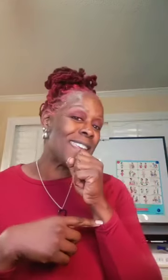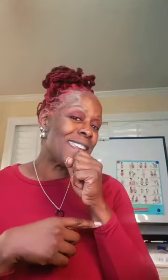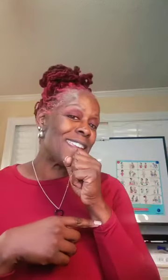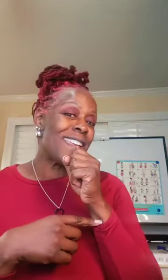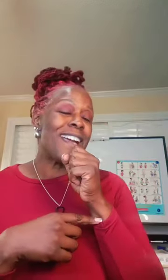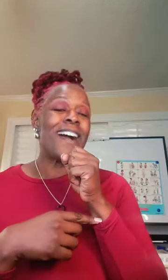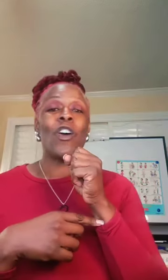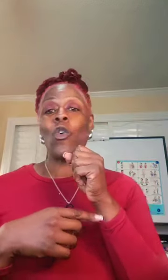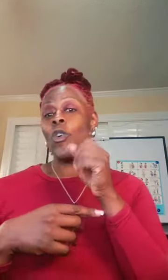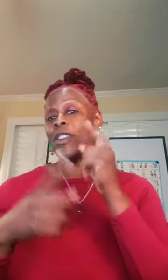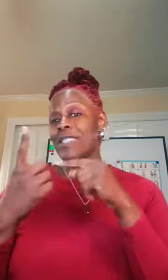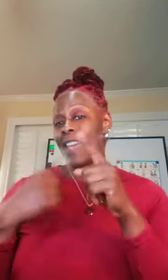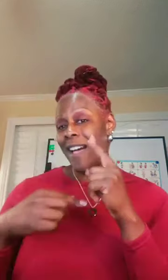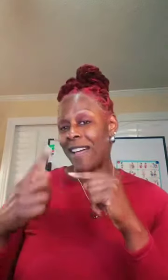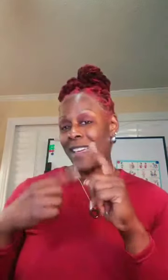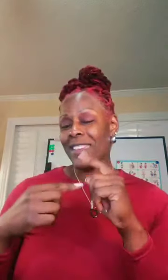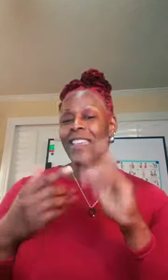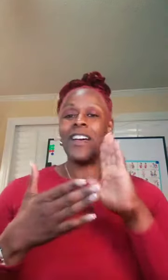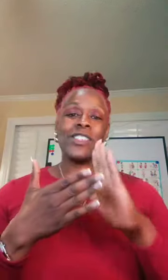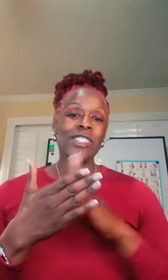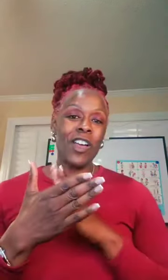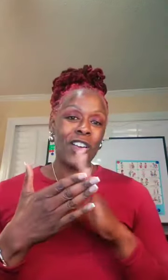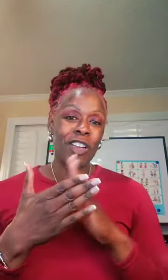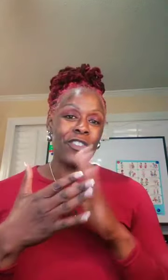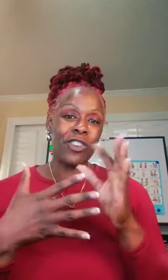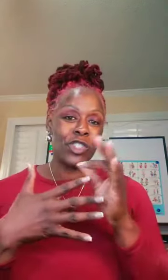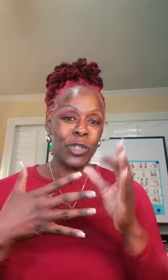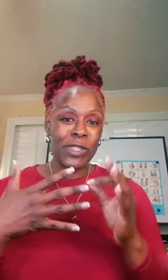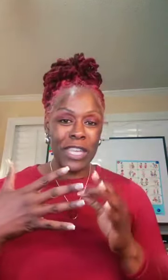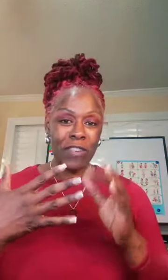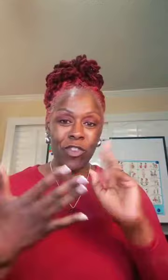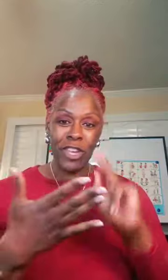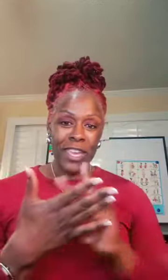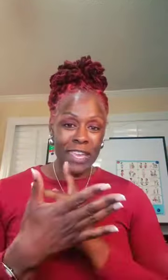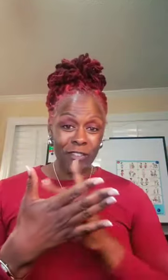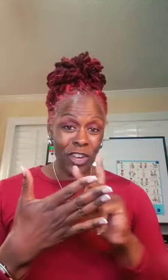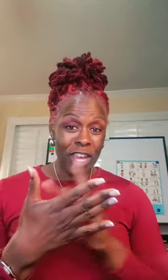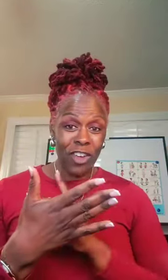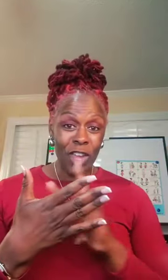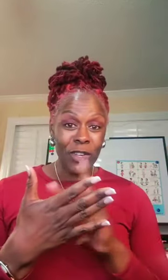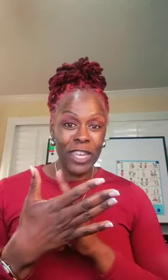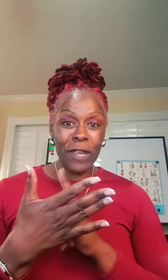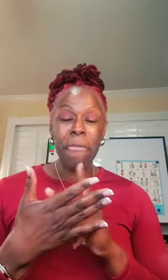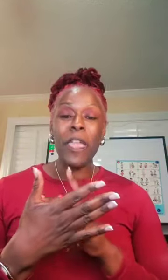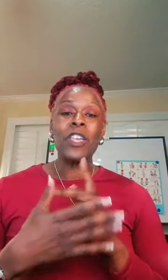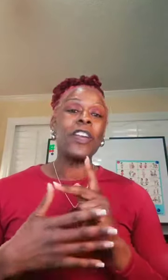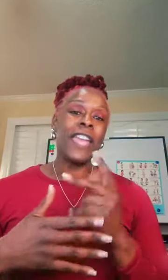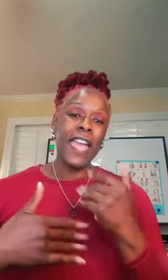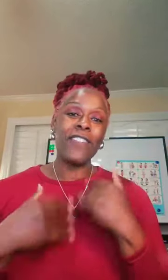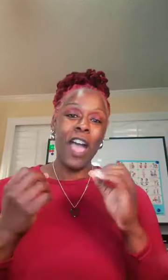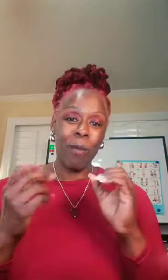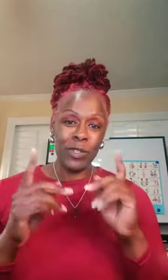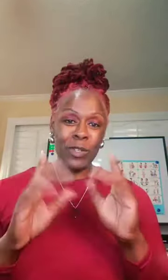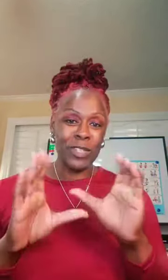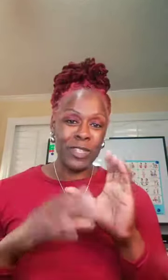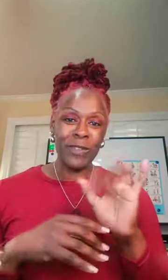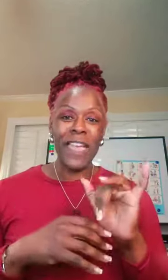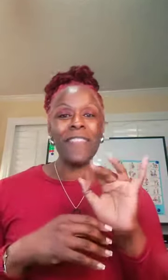sing or sign a song of your choosing for karaoke, you're going to have the opportunity to do that. That